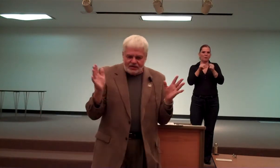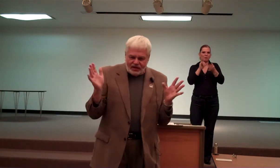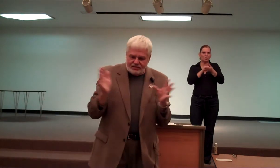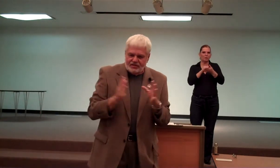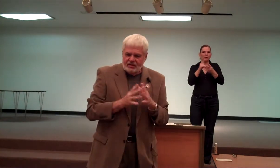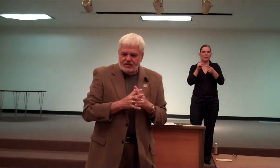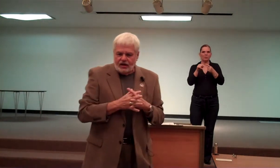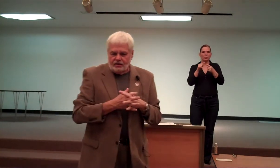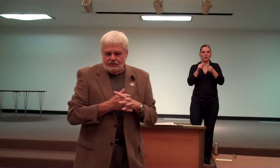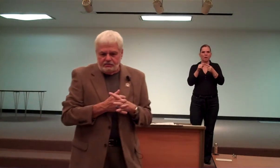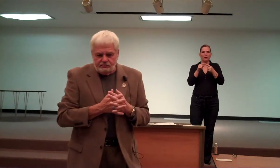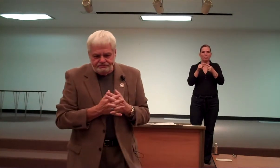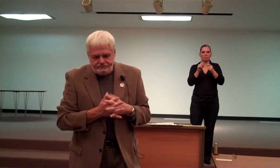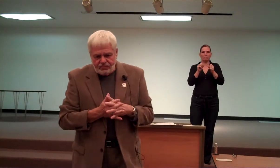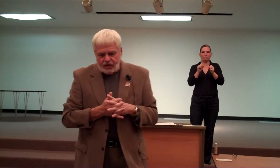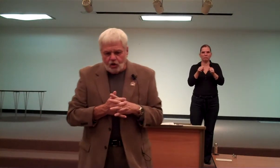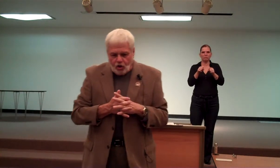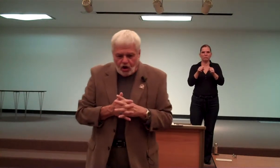can accommodate